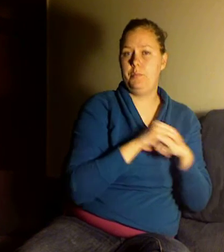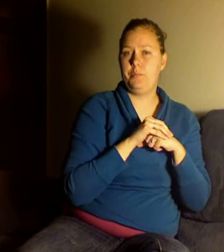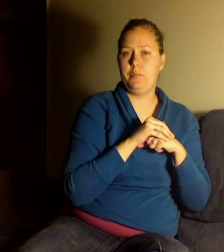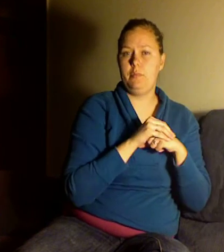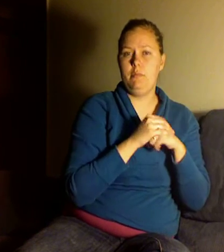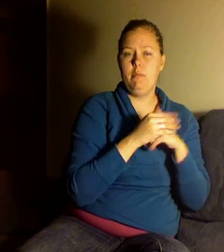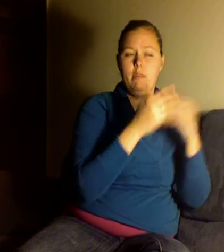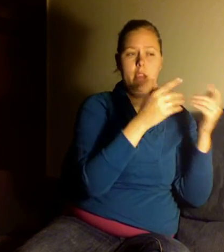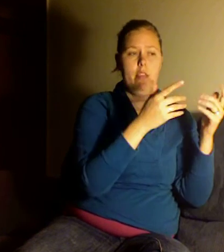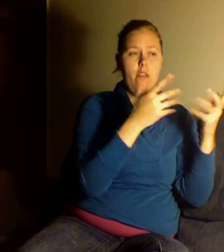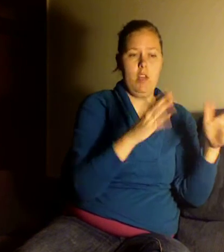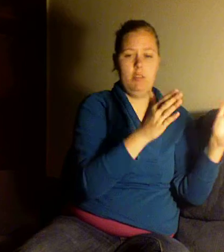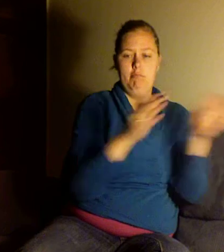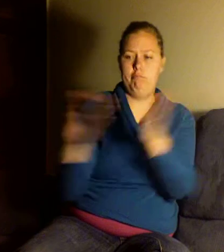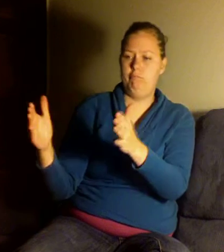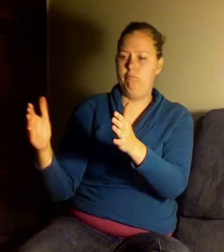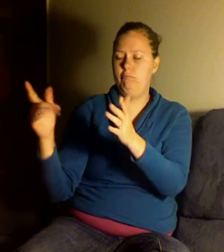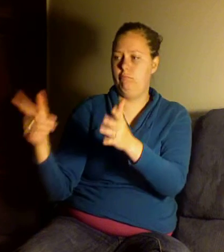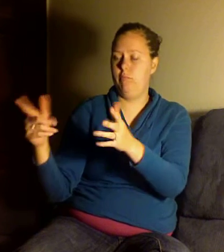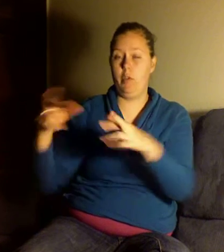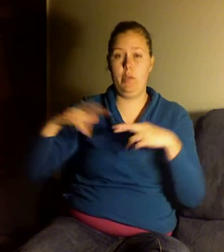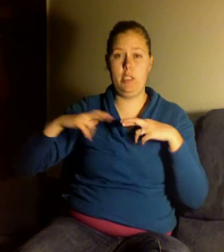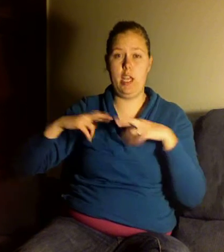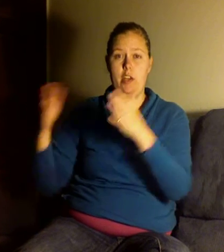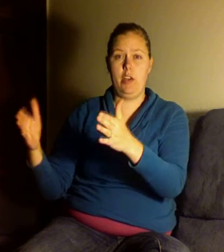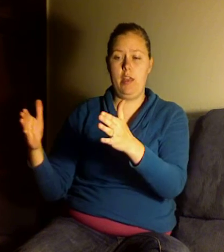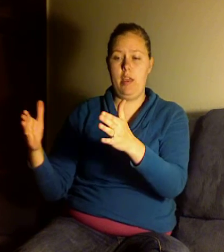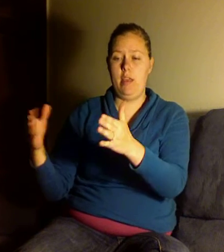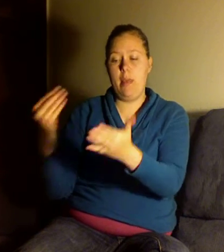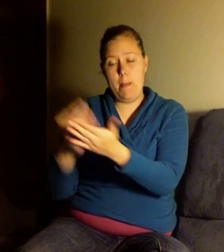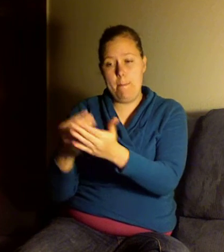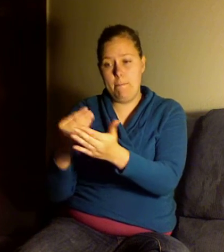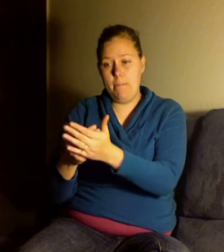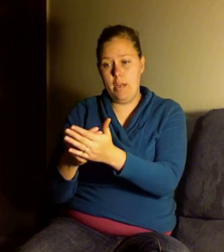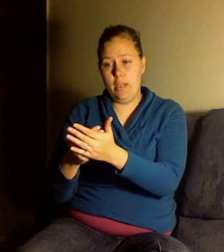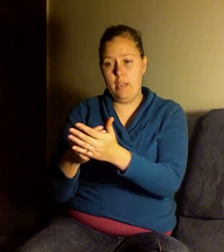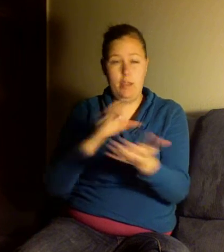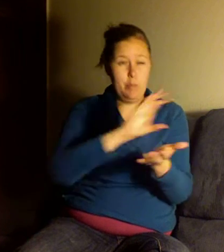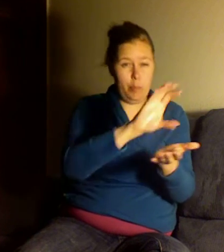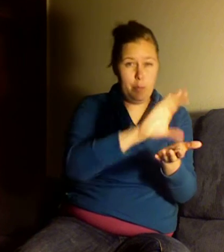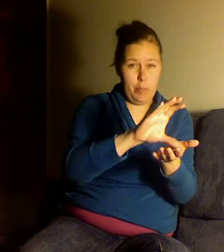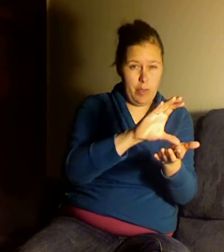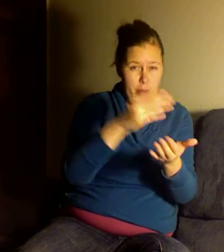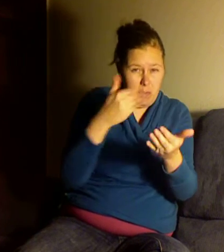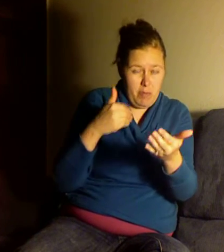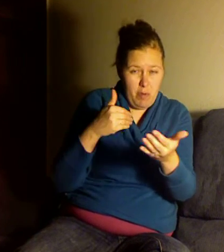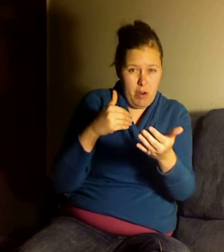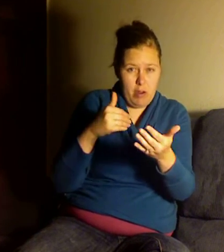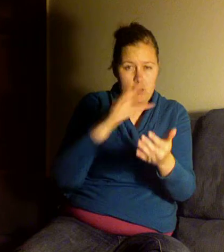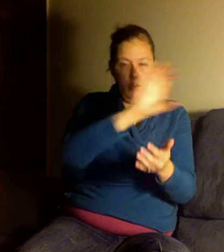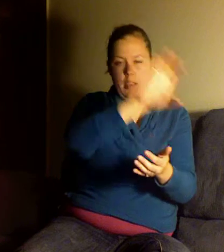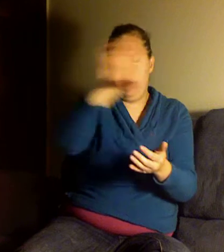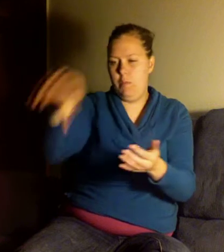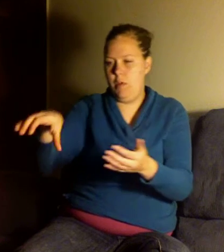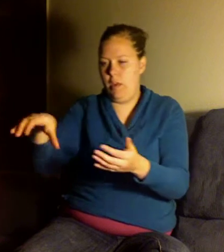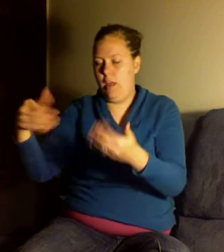retire, that money that you directly placed there will be used to fund your retirement. That money will be used to